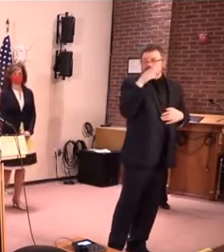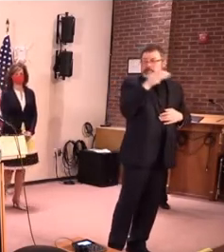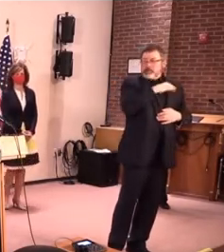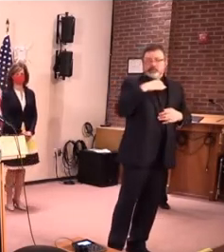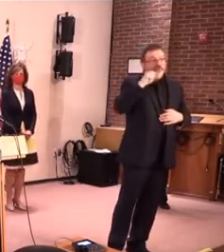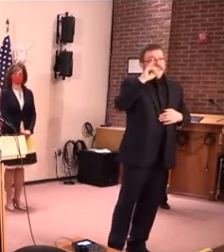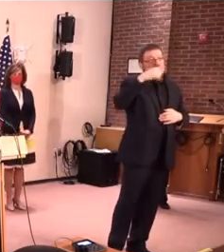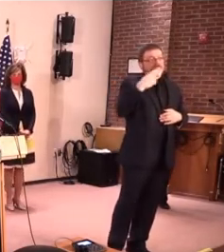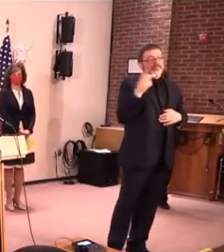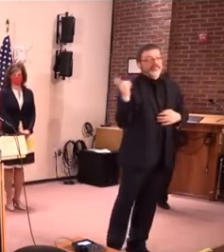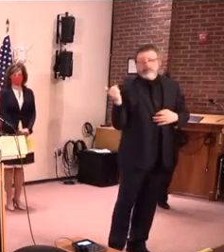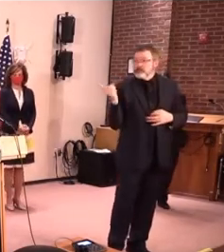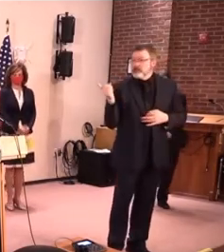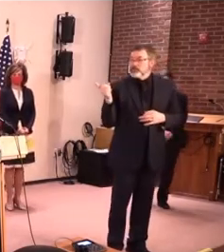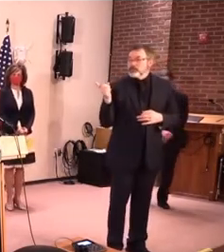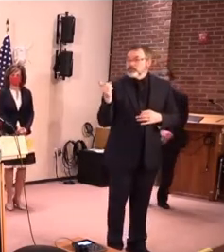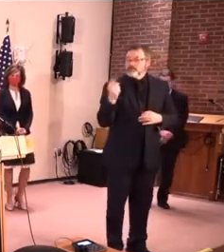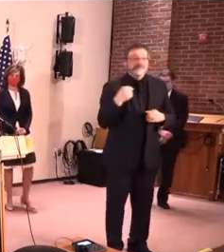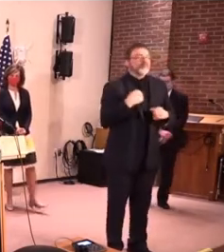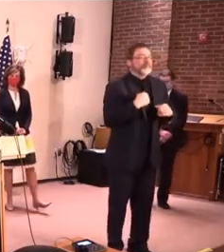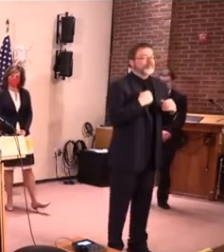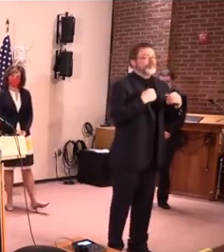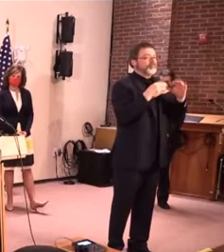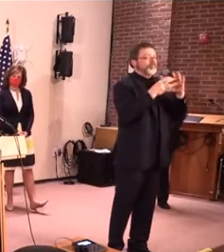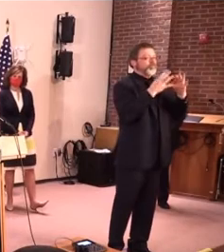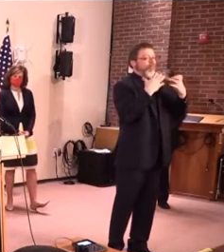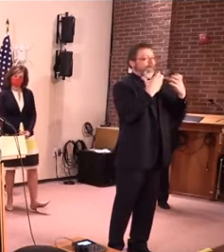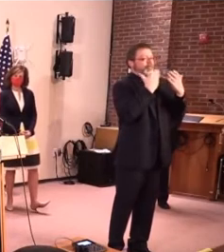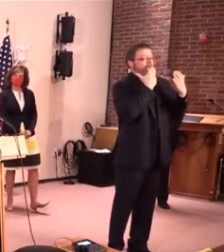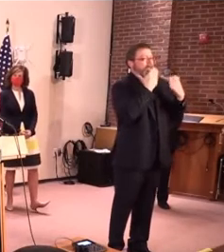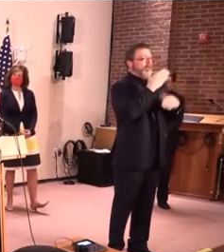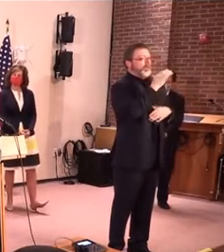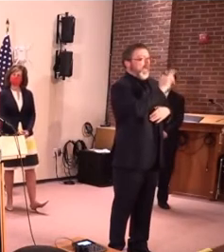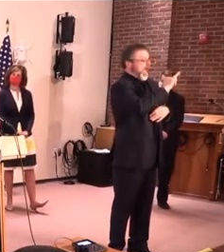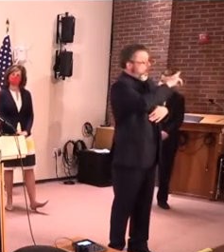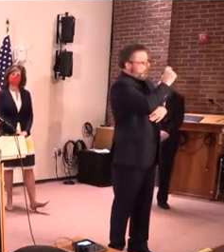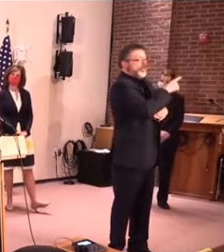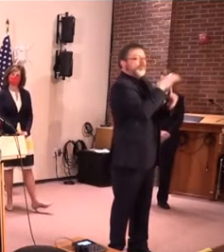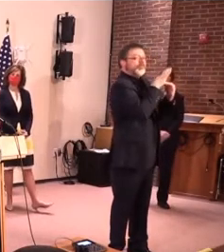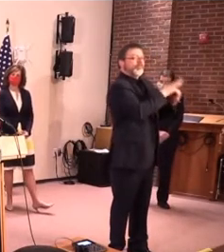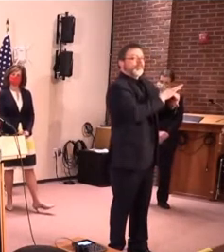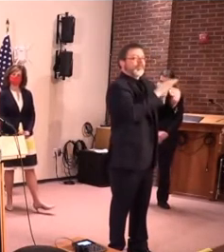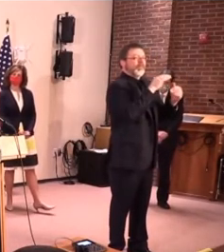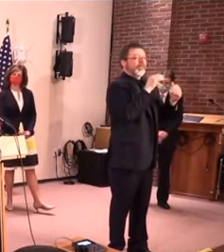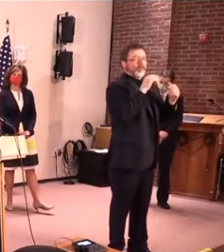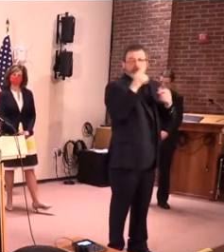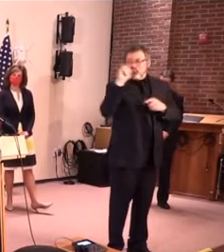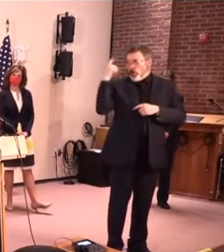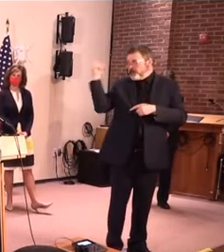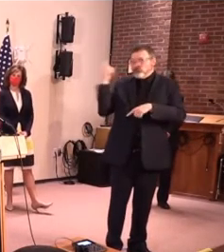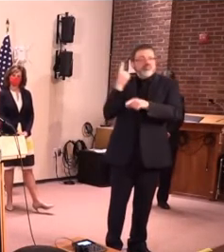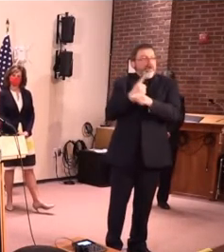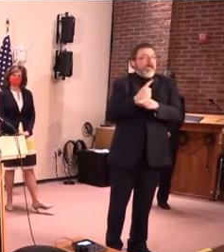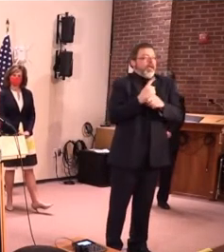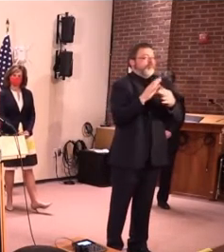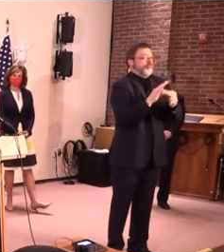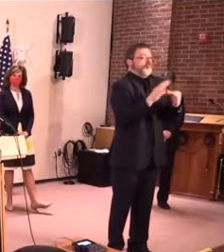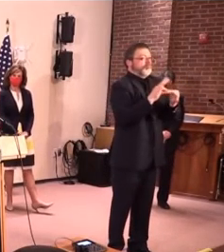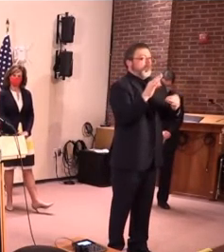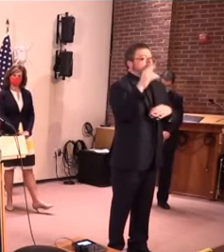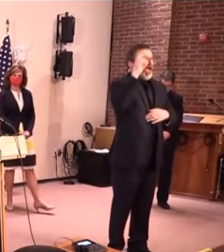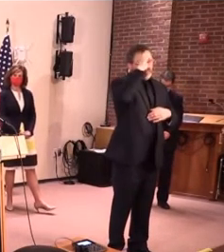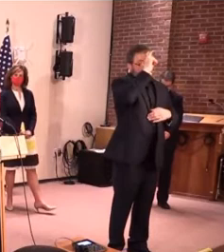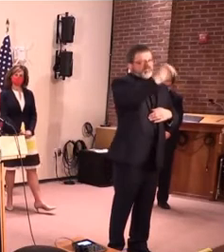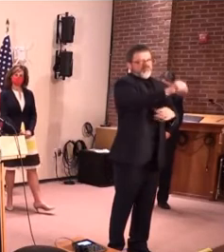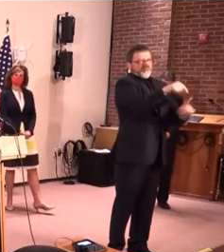Thank you, Governor. That's a really good question, and the governor was absolutely right. We realize